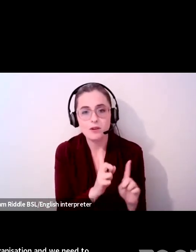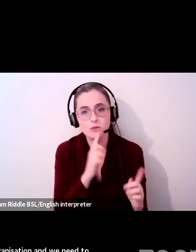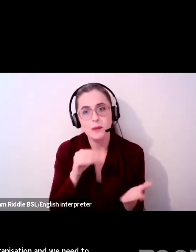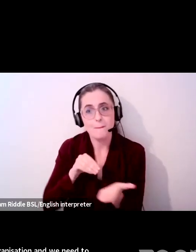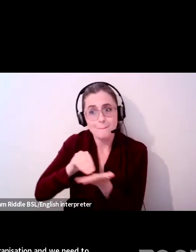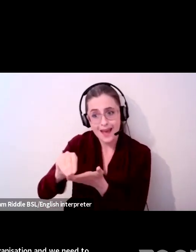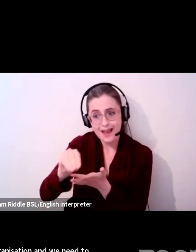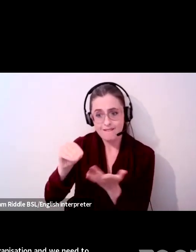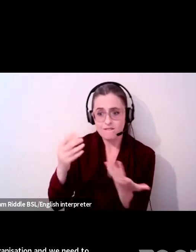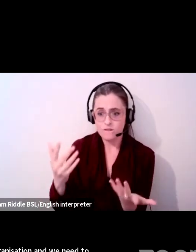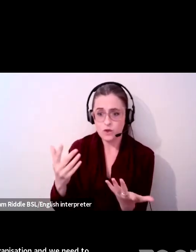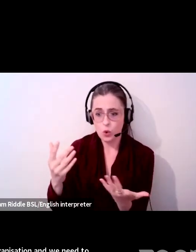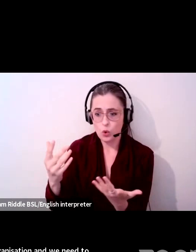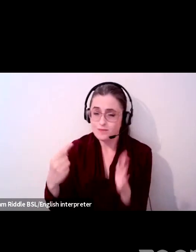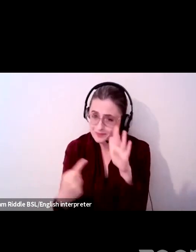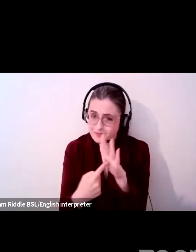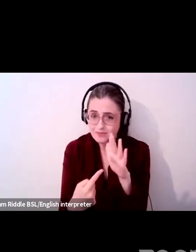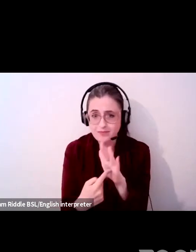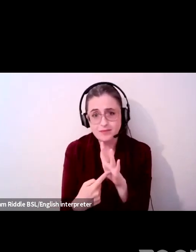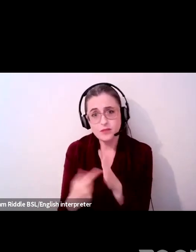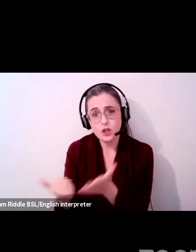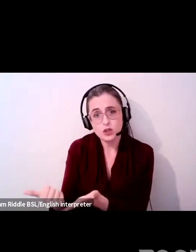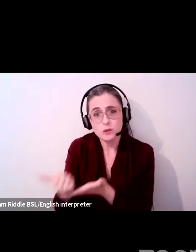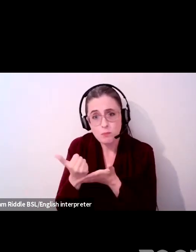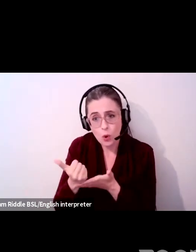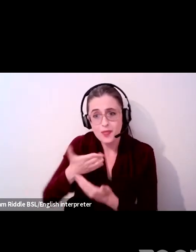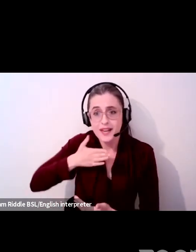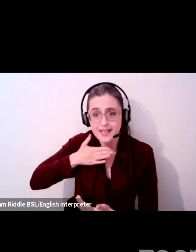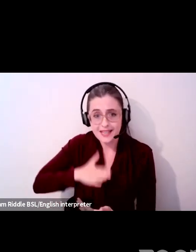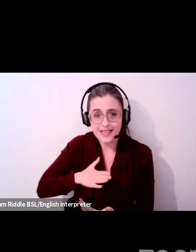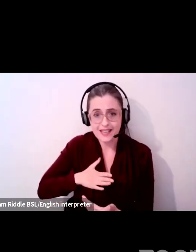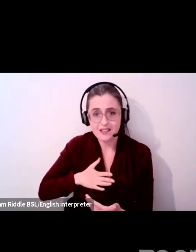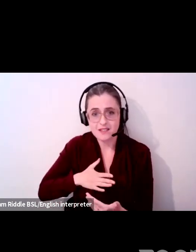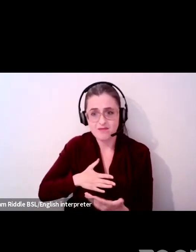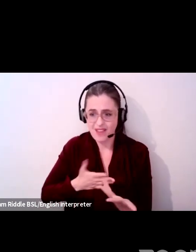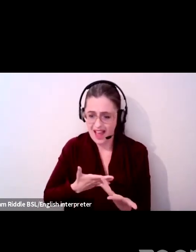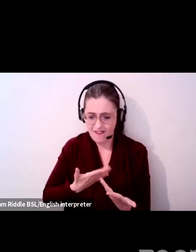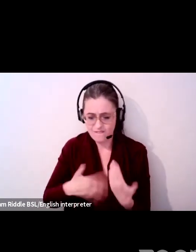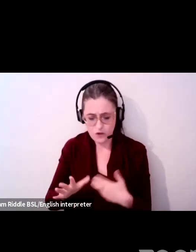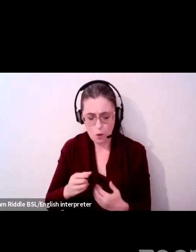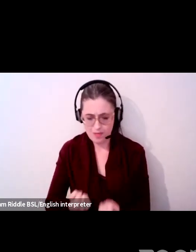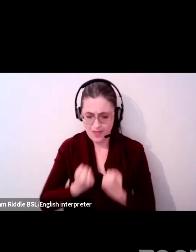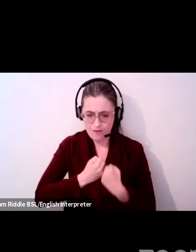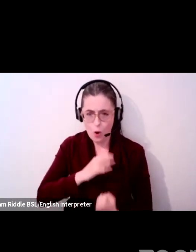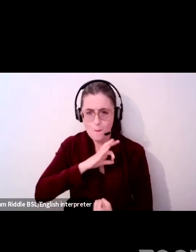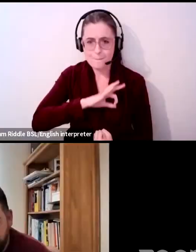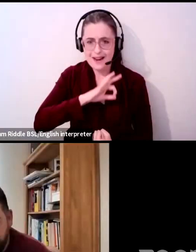paying for essential support that they need out of their benefits.